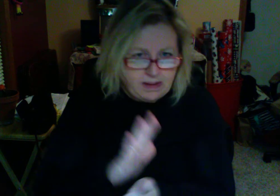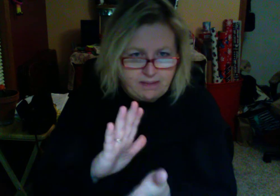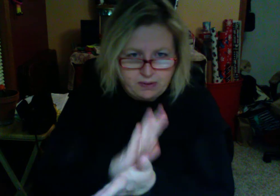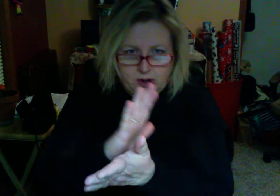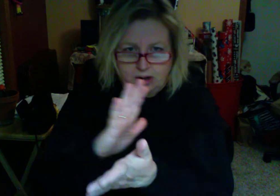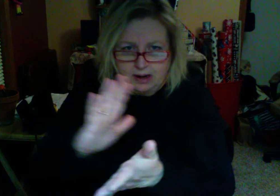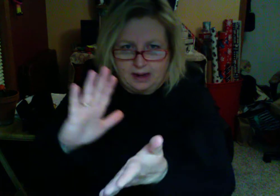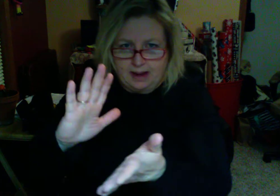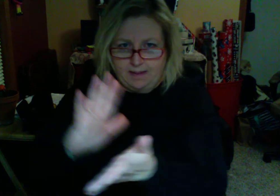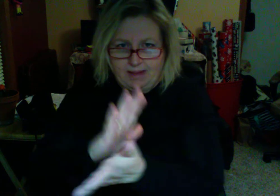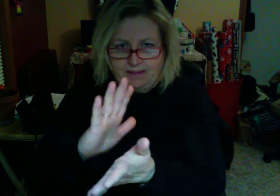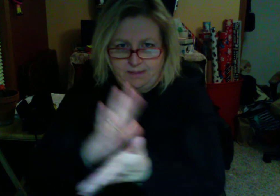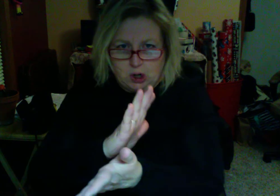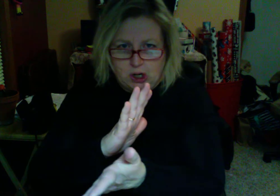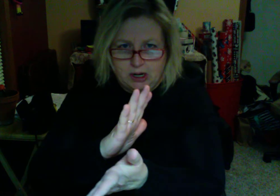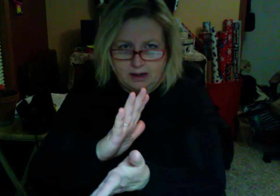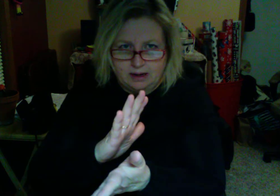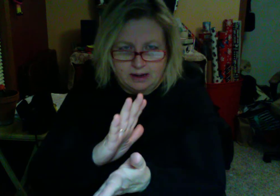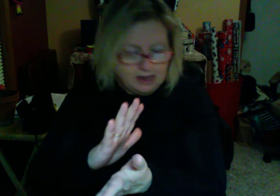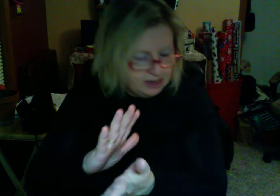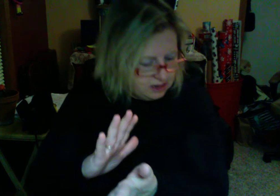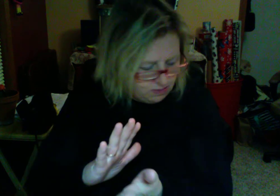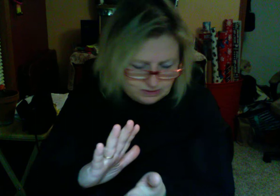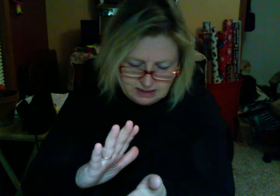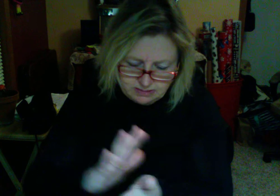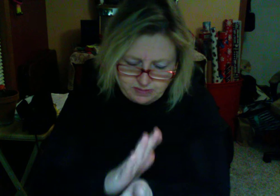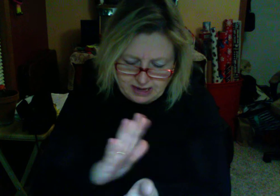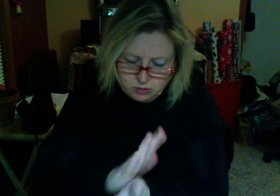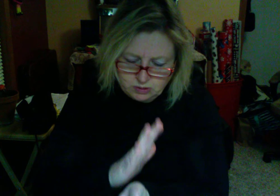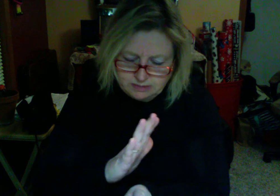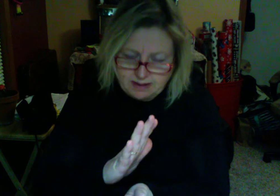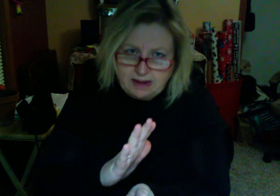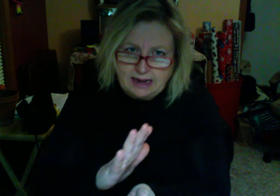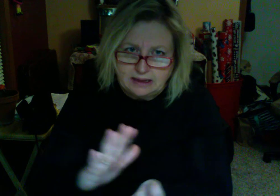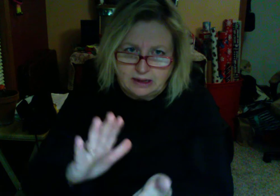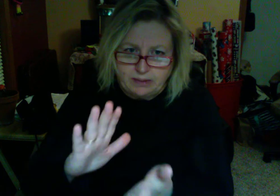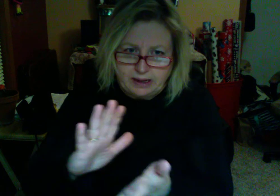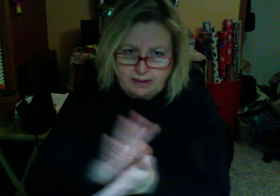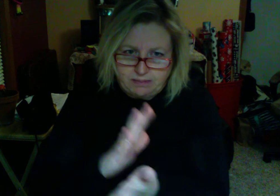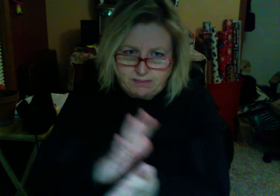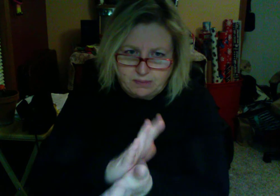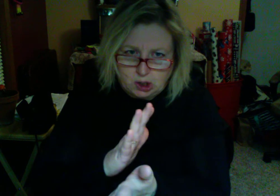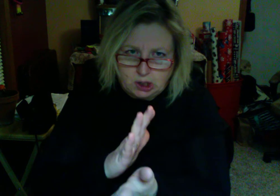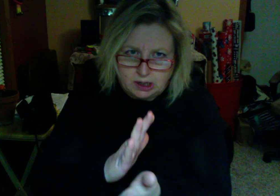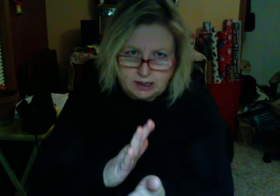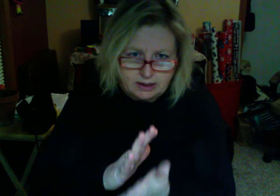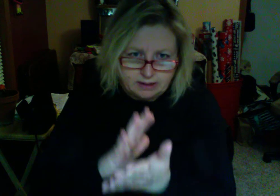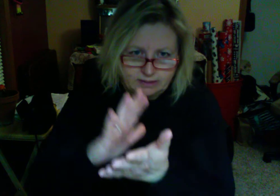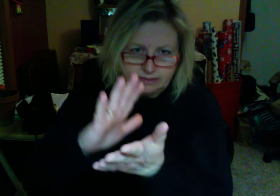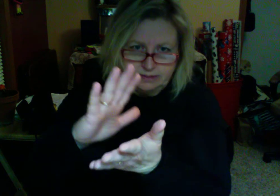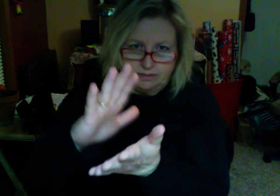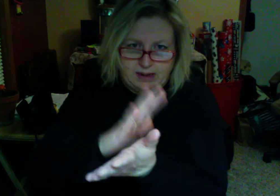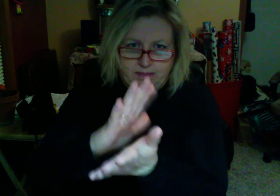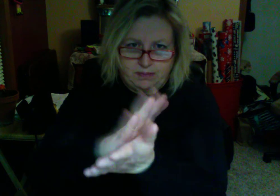Paper. Paper. Almost comes back towards my body a little bit. Paper. Paper.